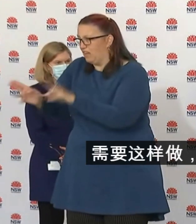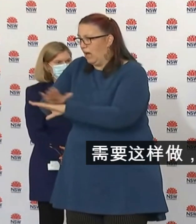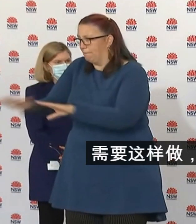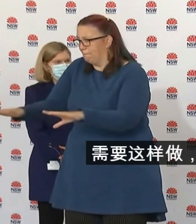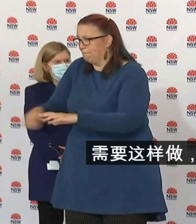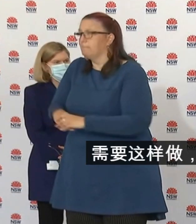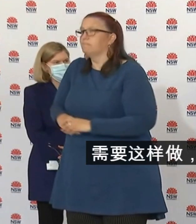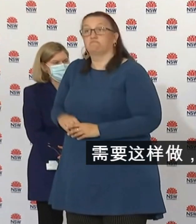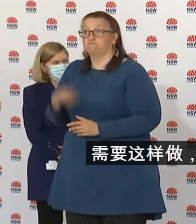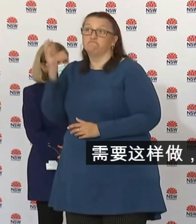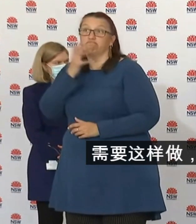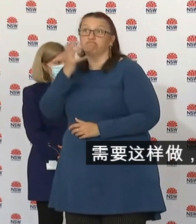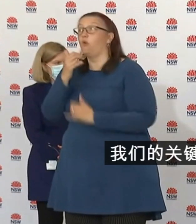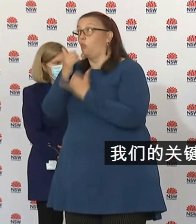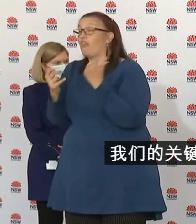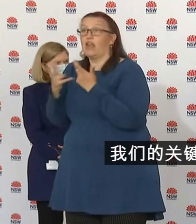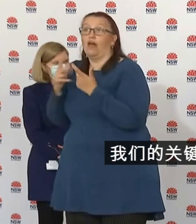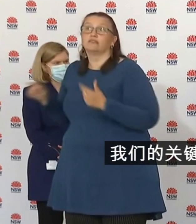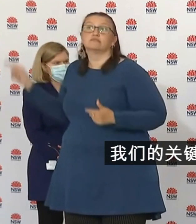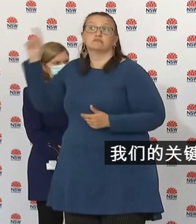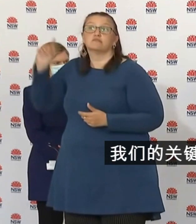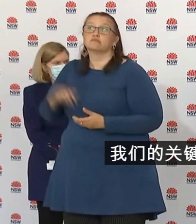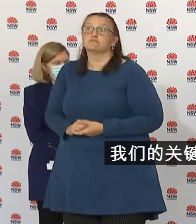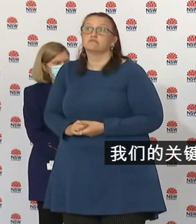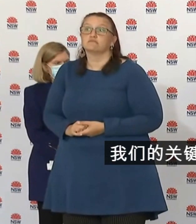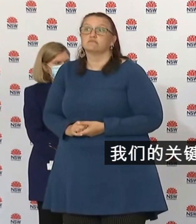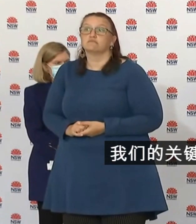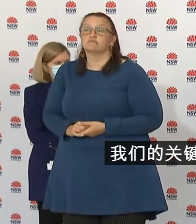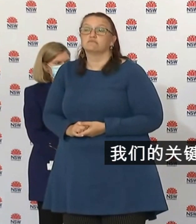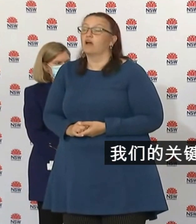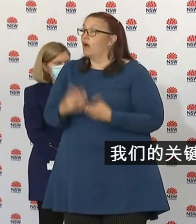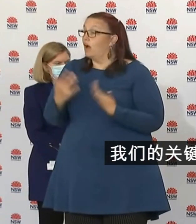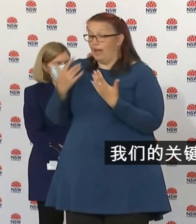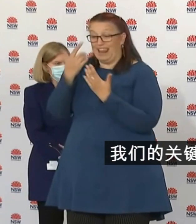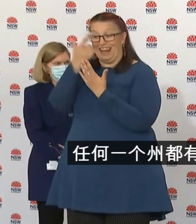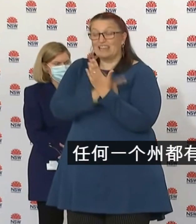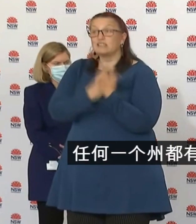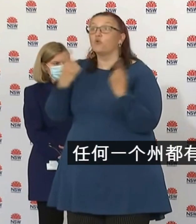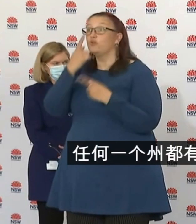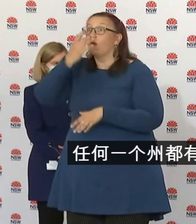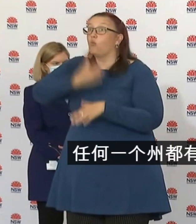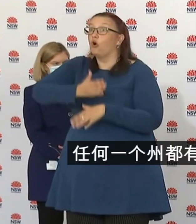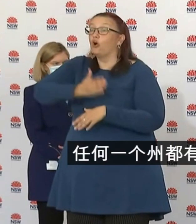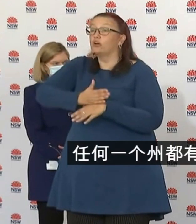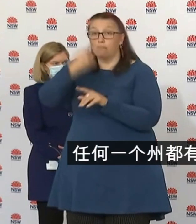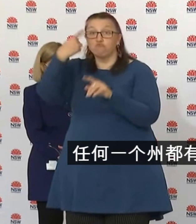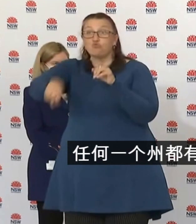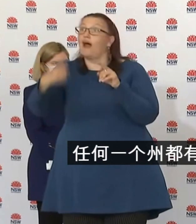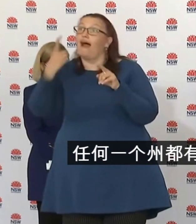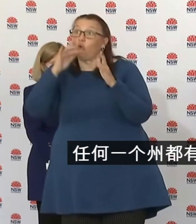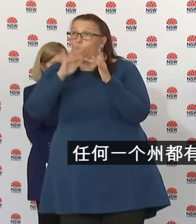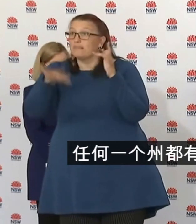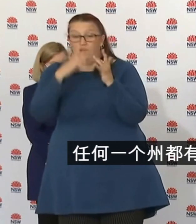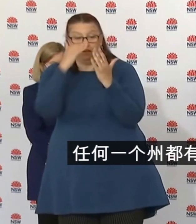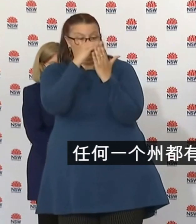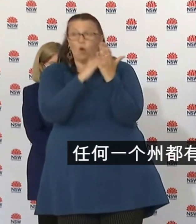that because we need to do that. But based on the health advice, our list of critical workers is the shortest that any state has had.